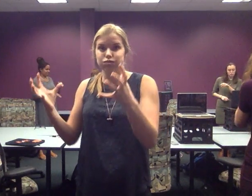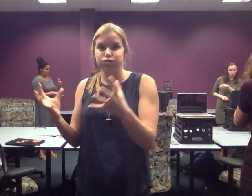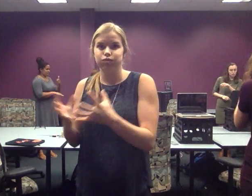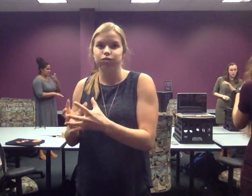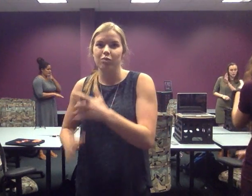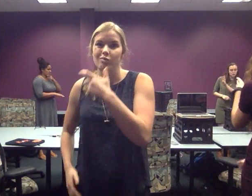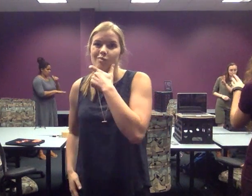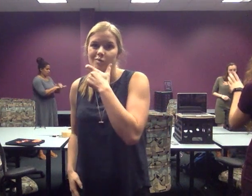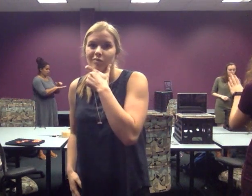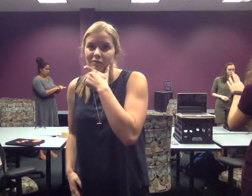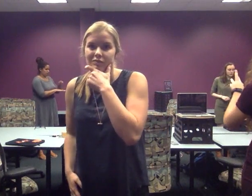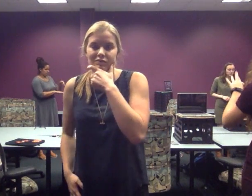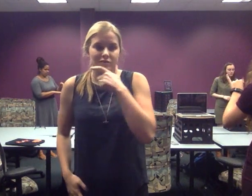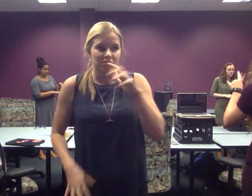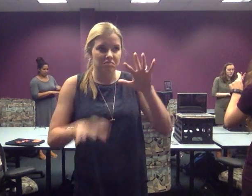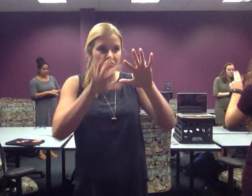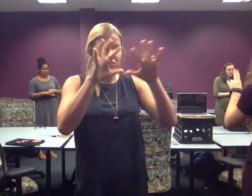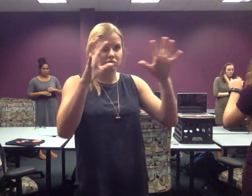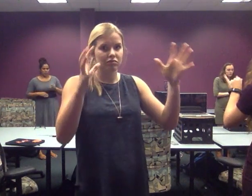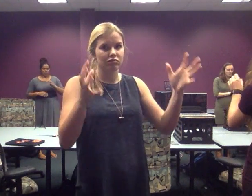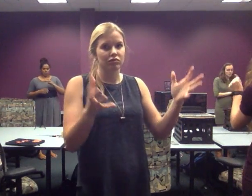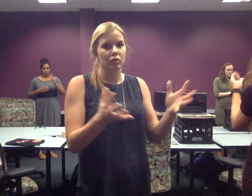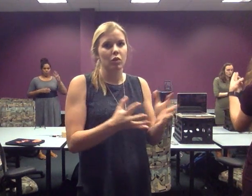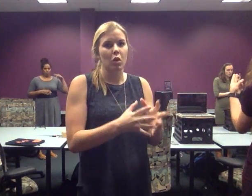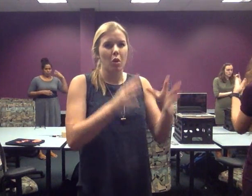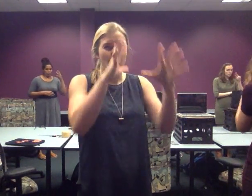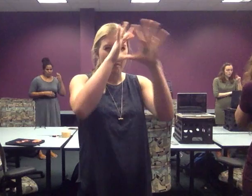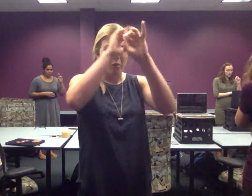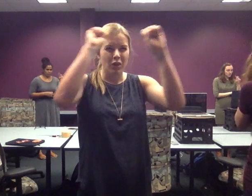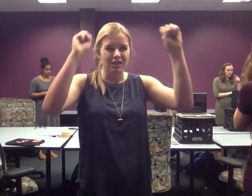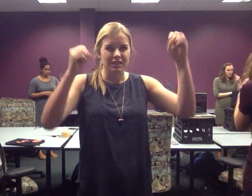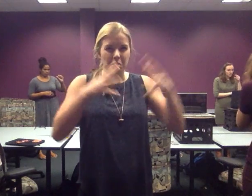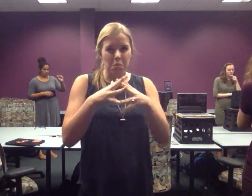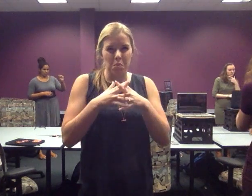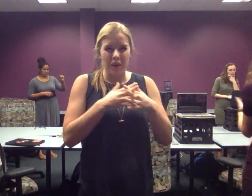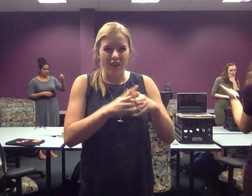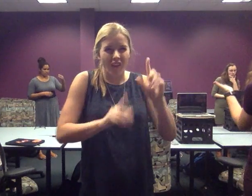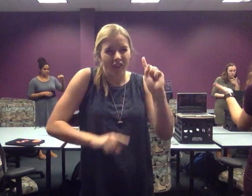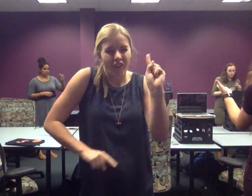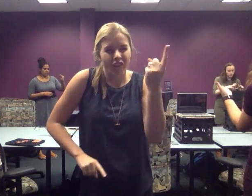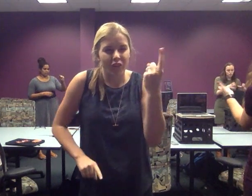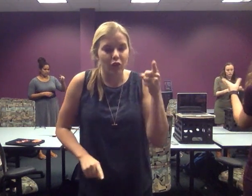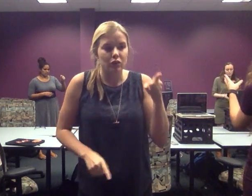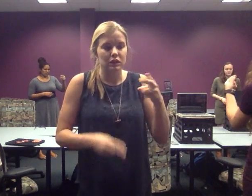we have Washington's group. So you can put 2 columns on your paper. Don't have to be long columns.